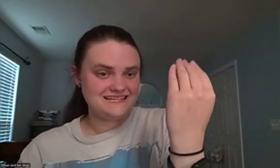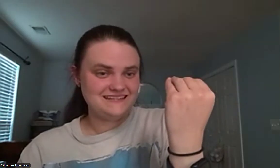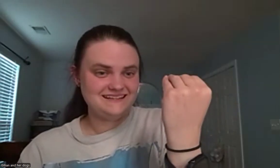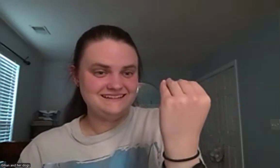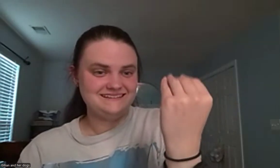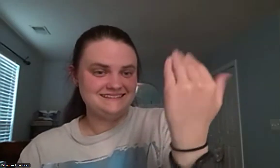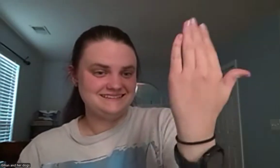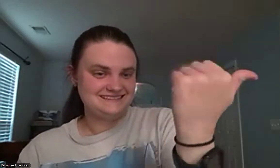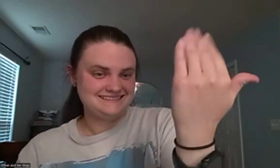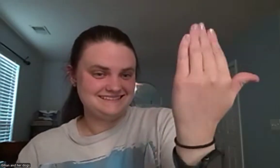15,